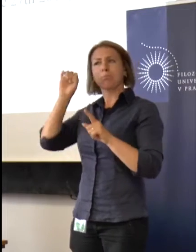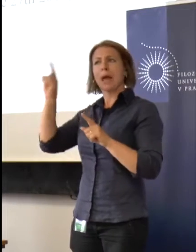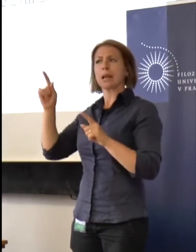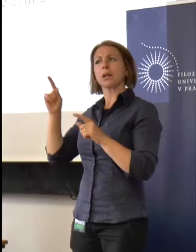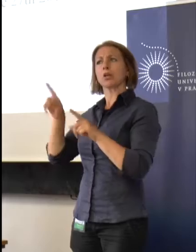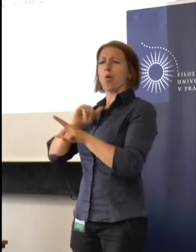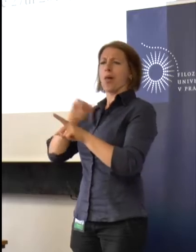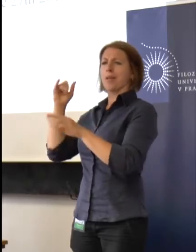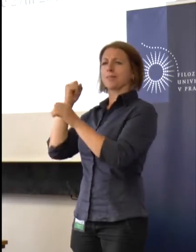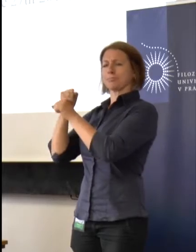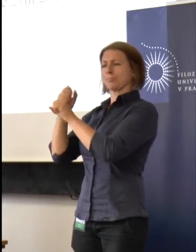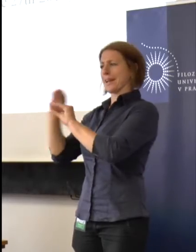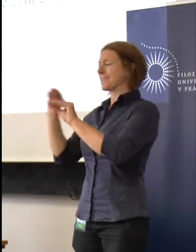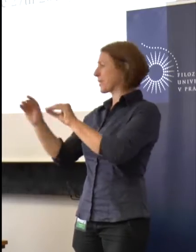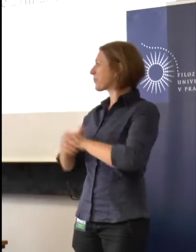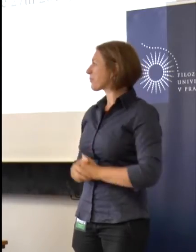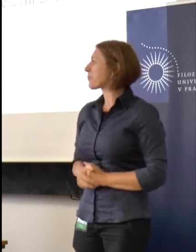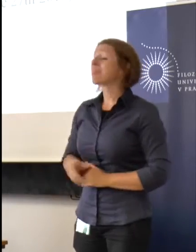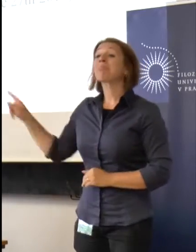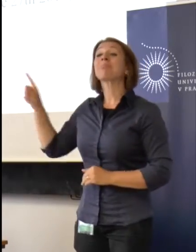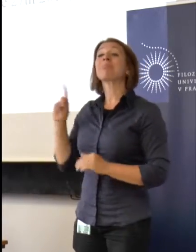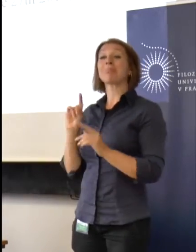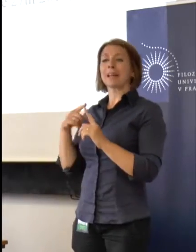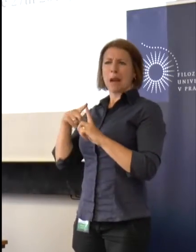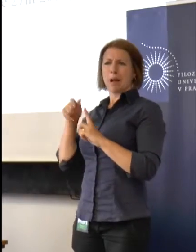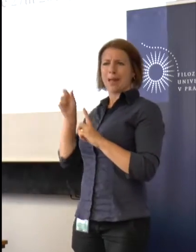Professor Trabant is Professor for European